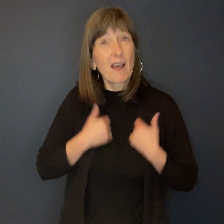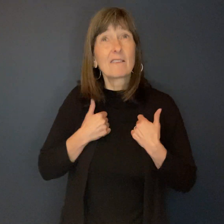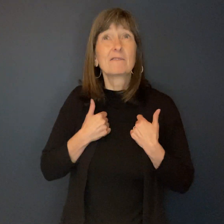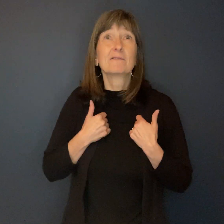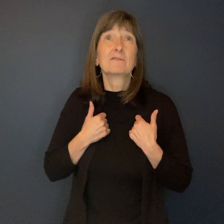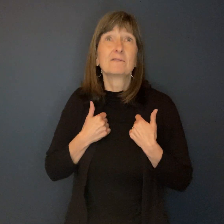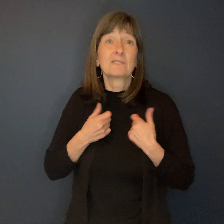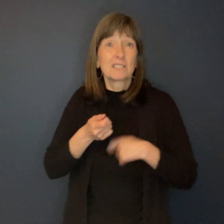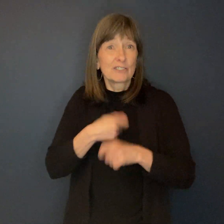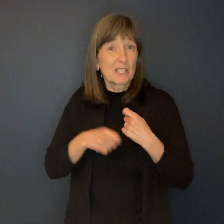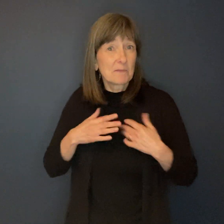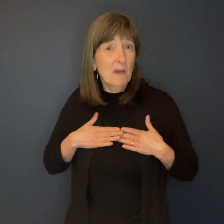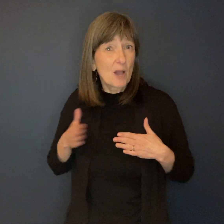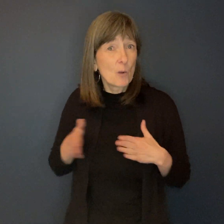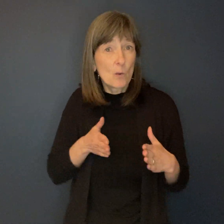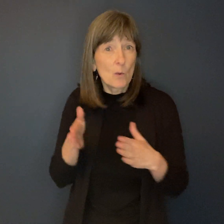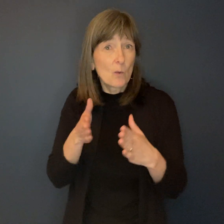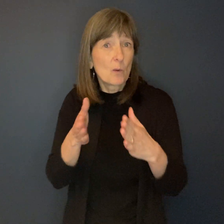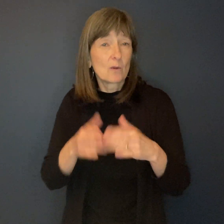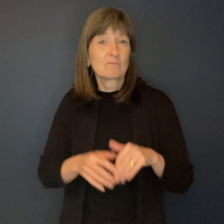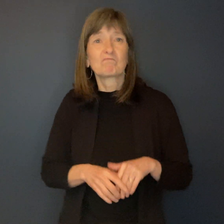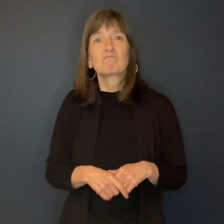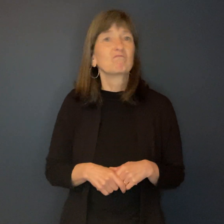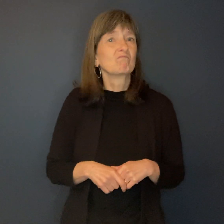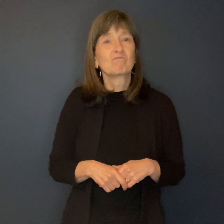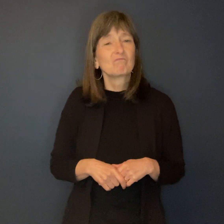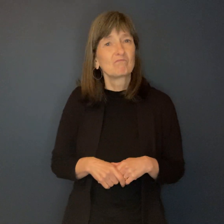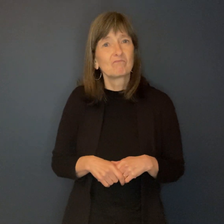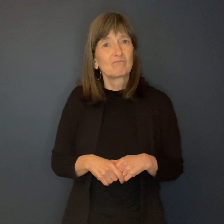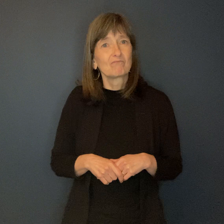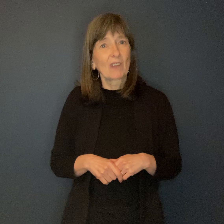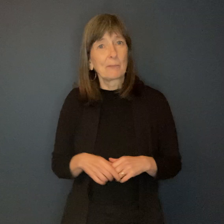my path and head to Wall Street or something.